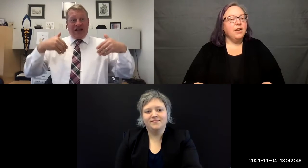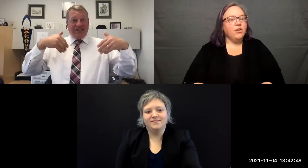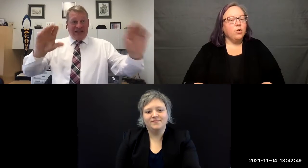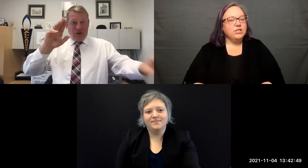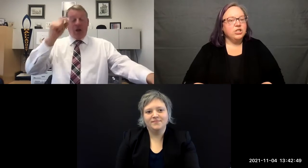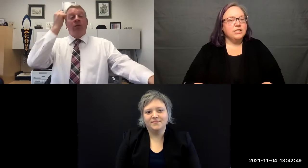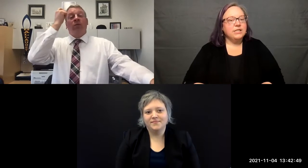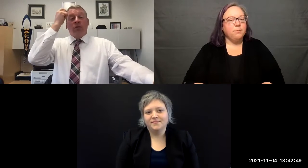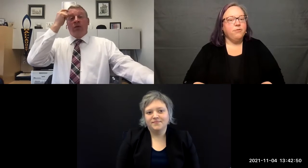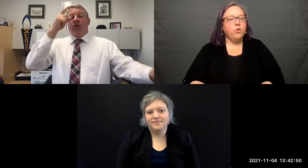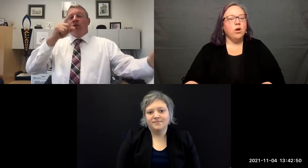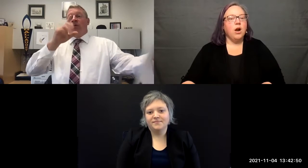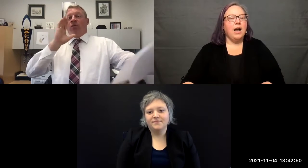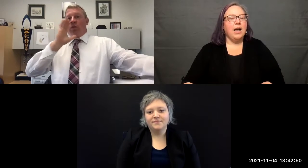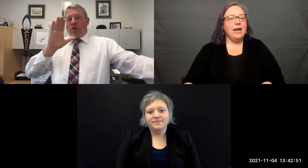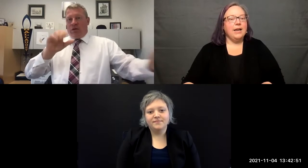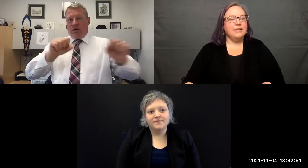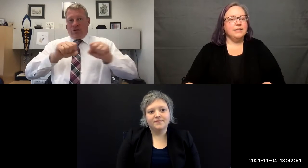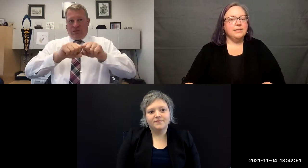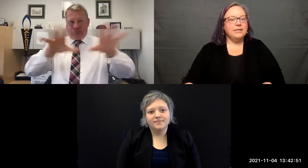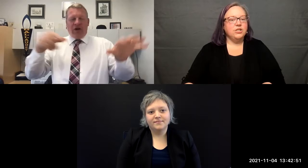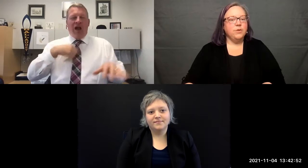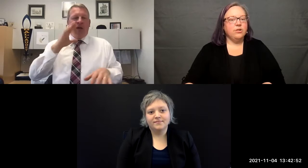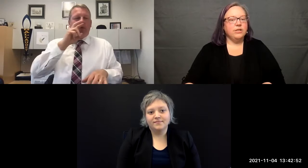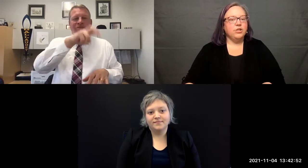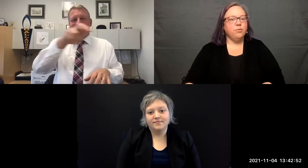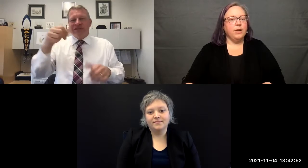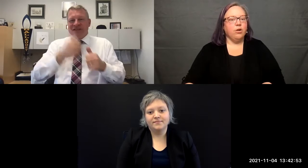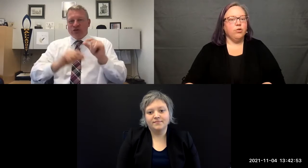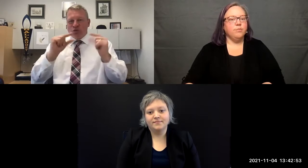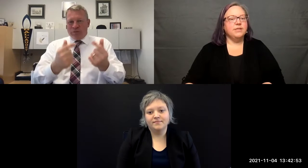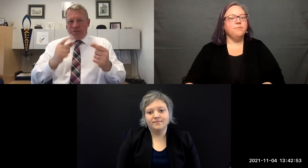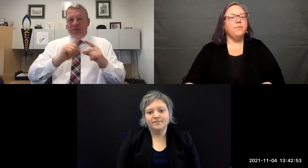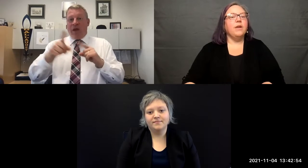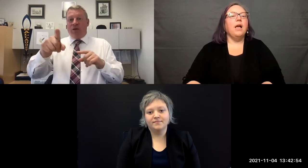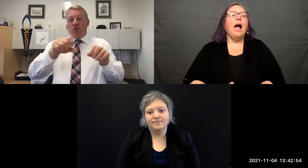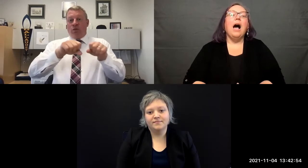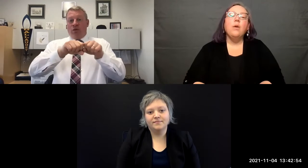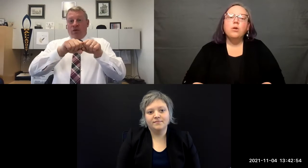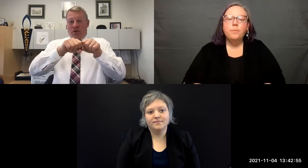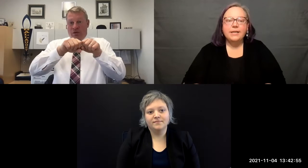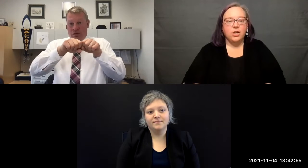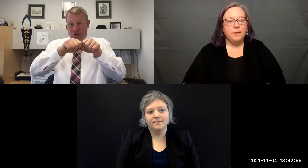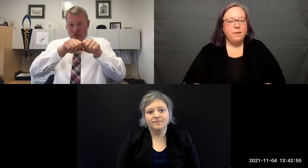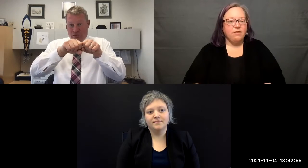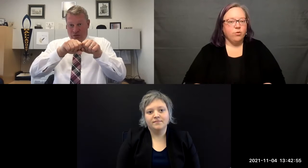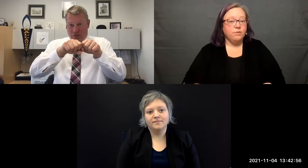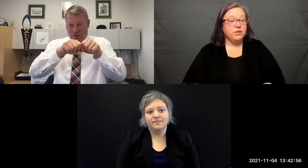other questions before I send you out into your breakout groups? I will be jumping back and forth